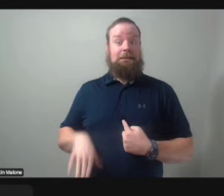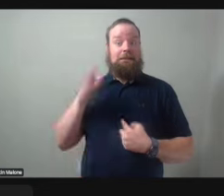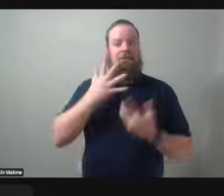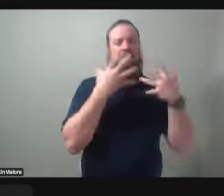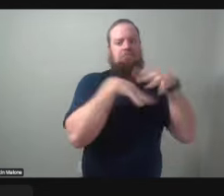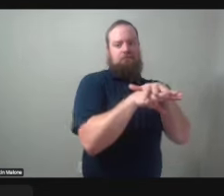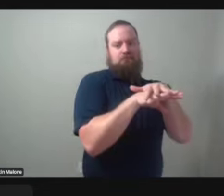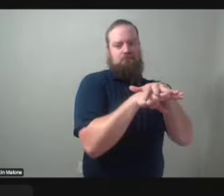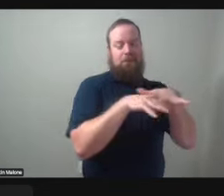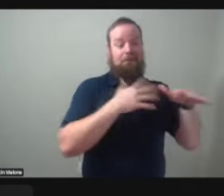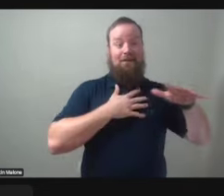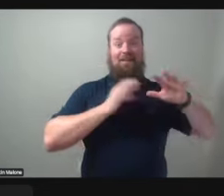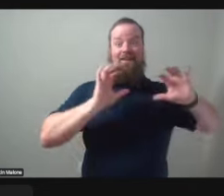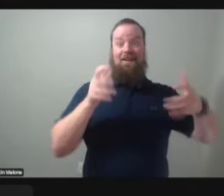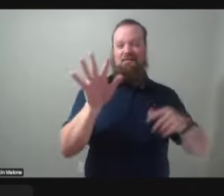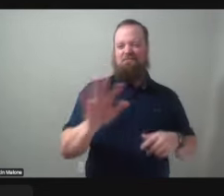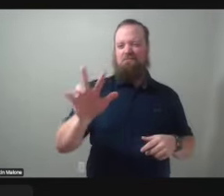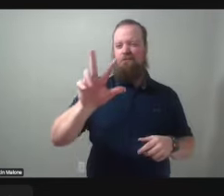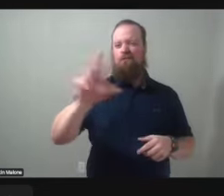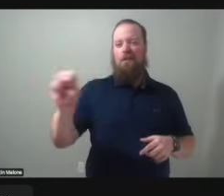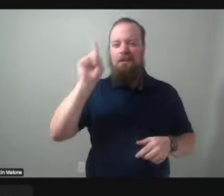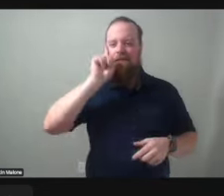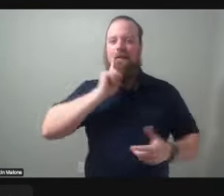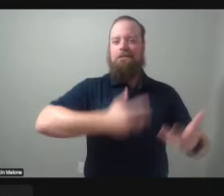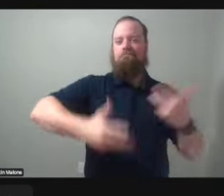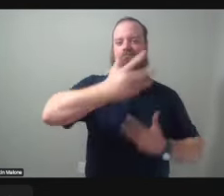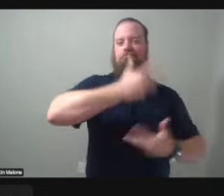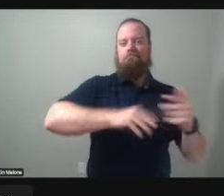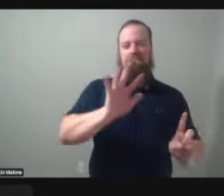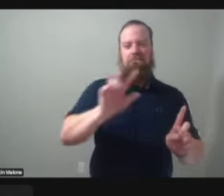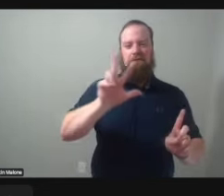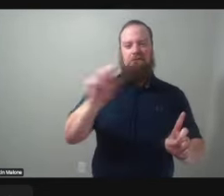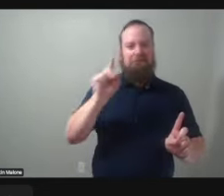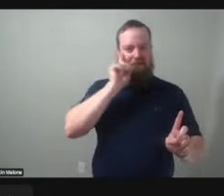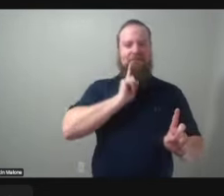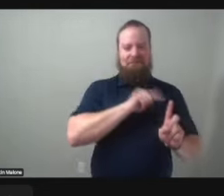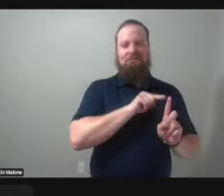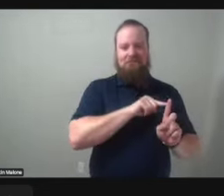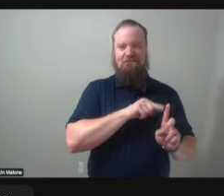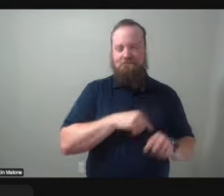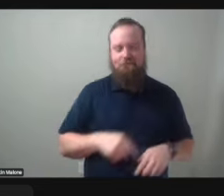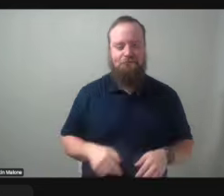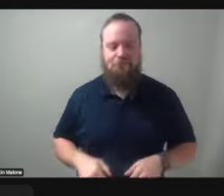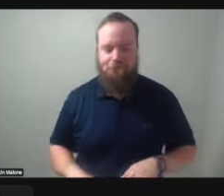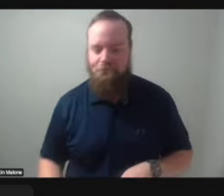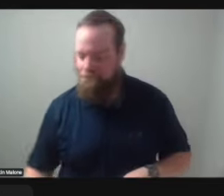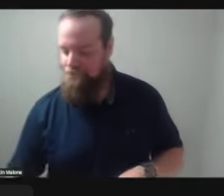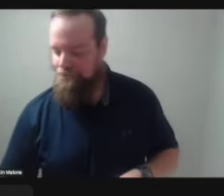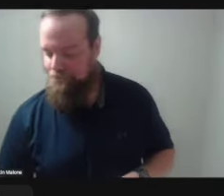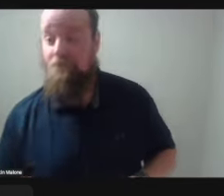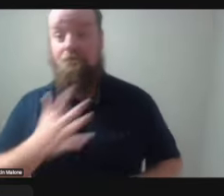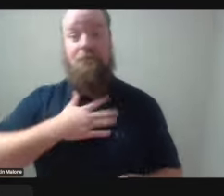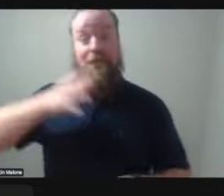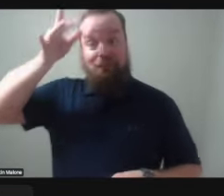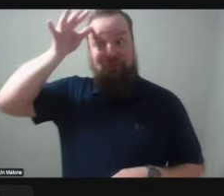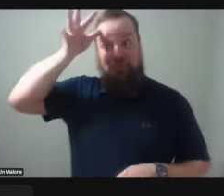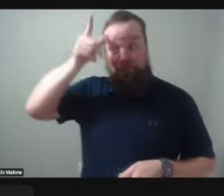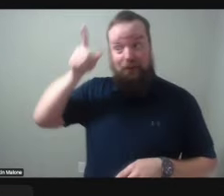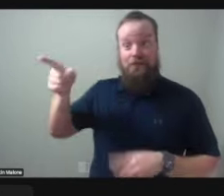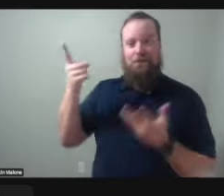language or culture or other role models and are usually by themselves. I myself experienced that